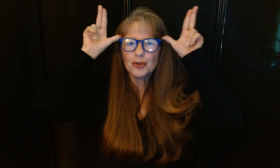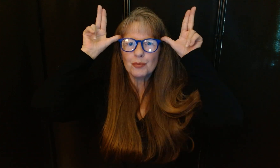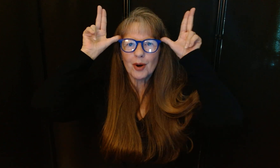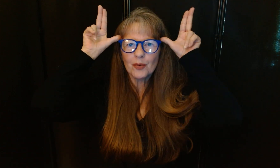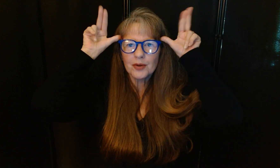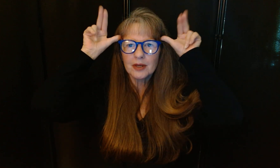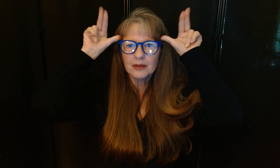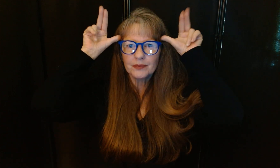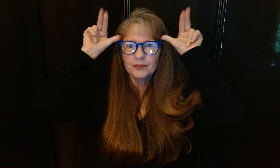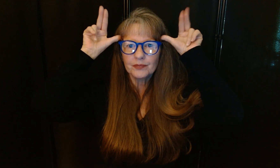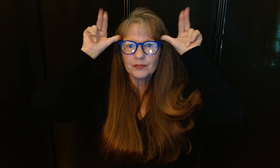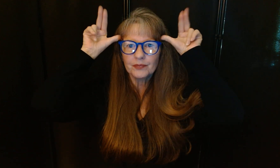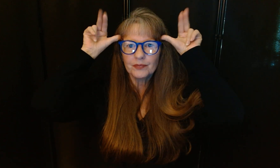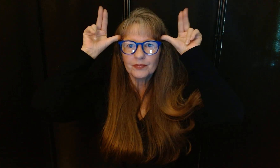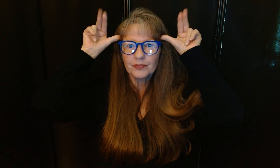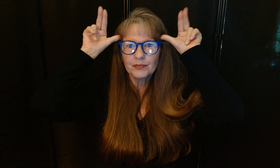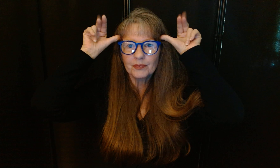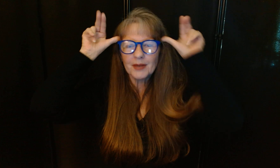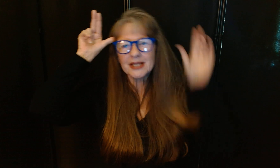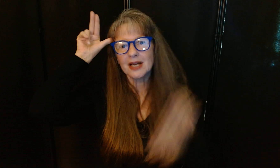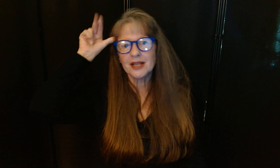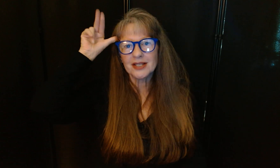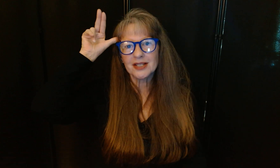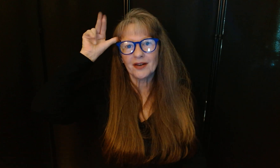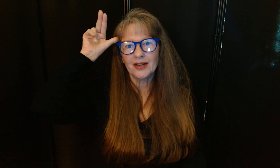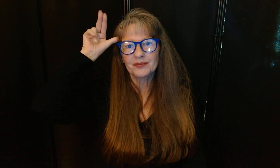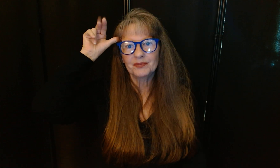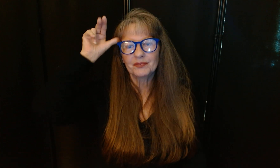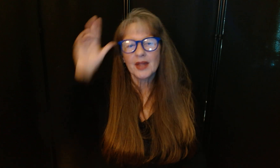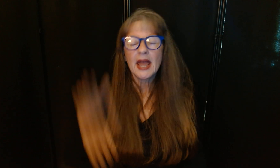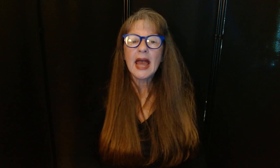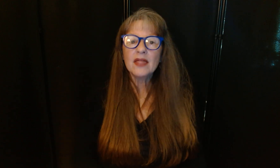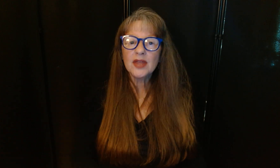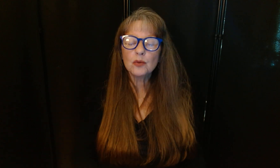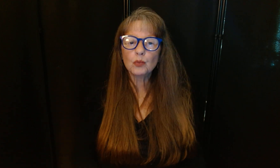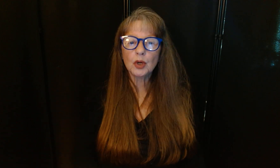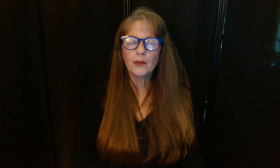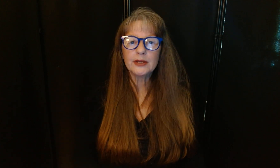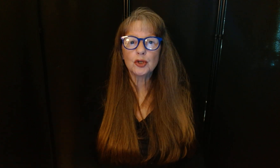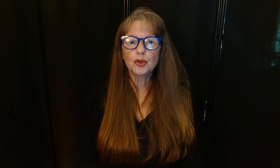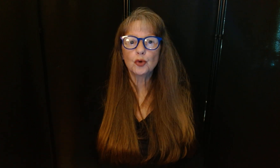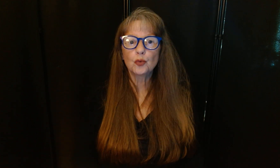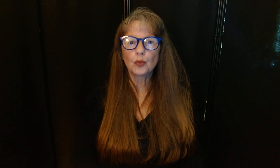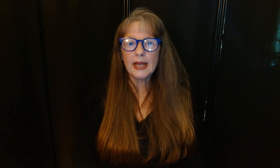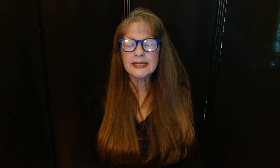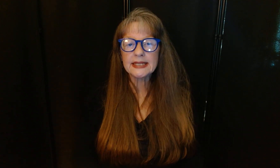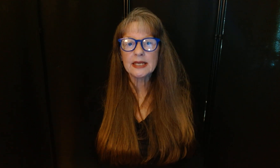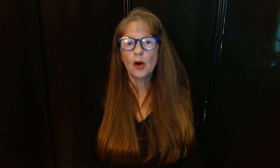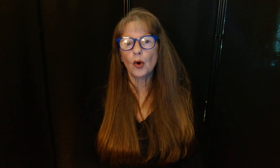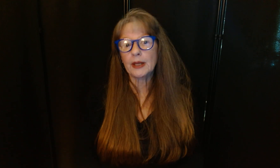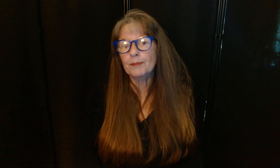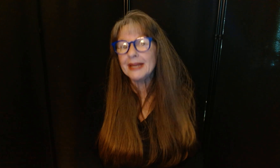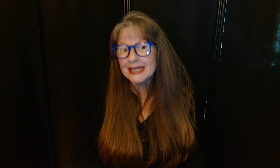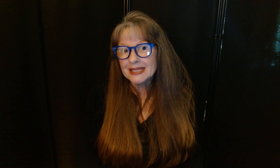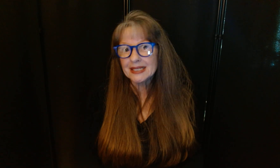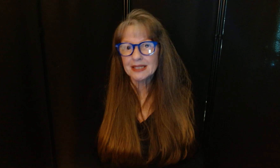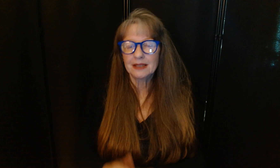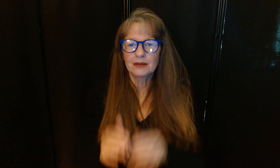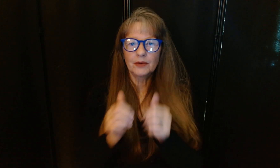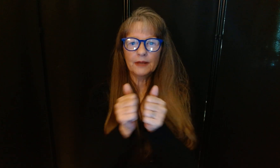both, but it's not necessary. And then we're going to do race or compete, right?